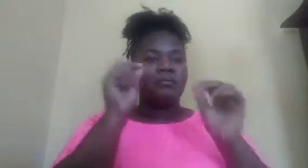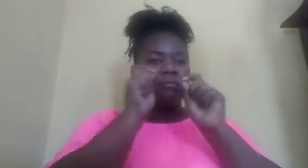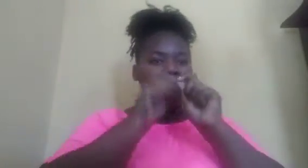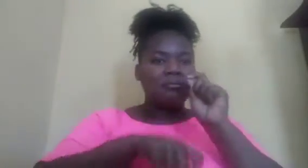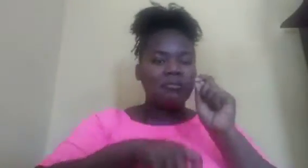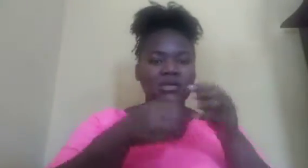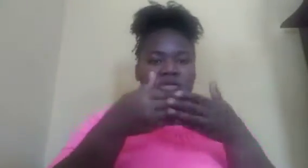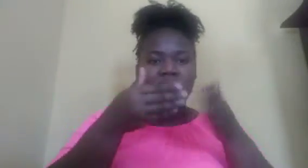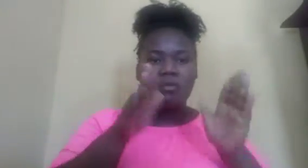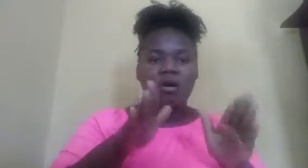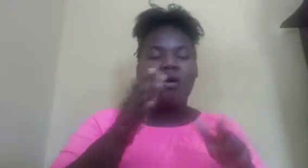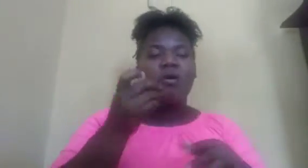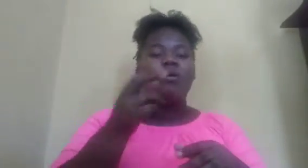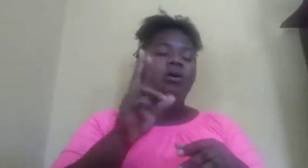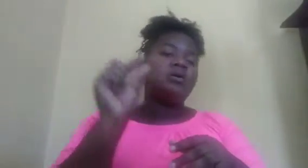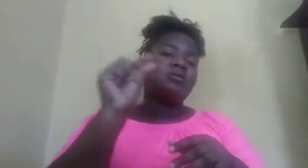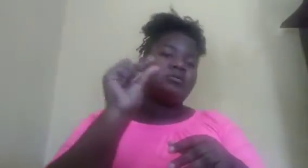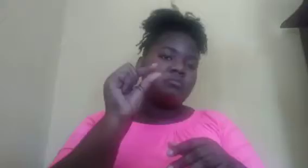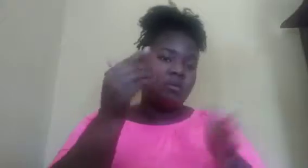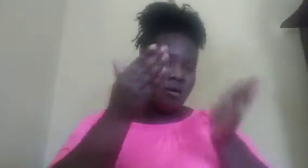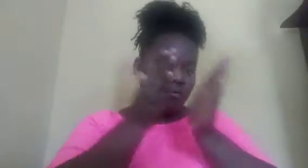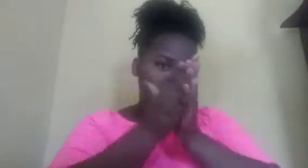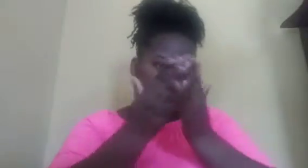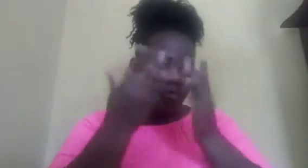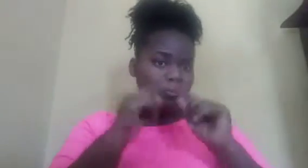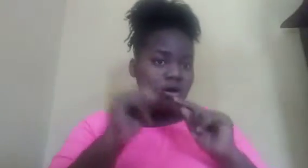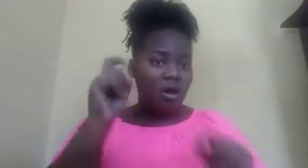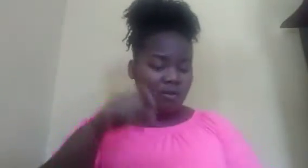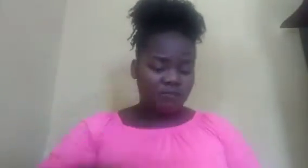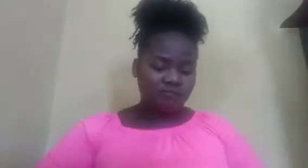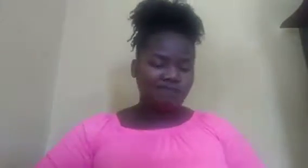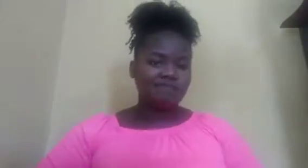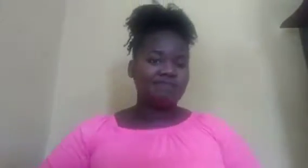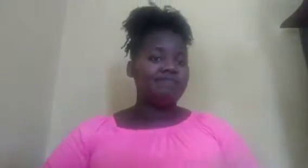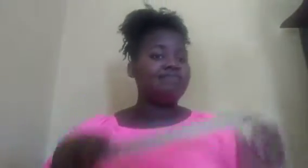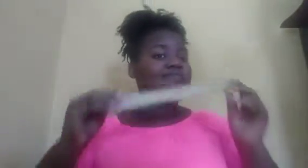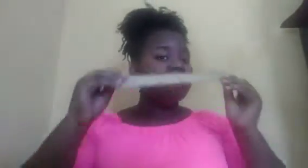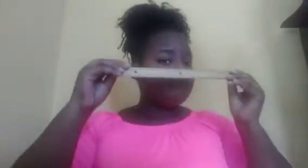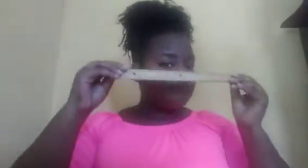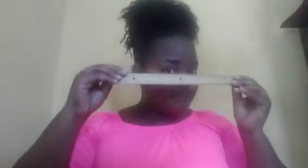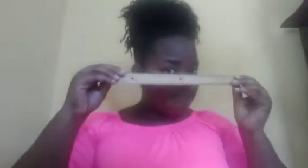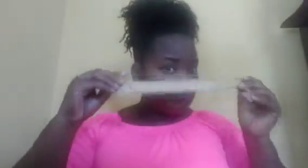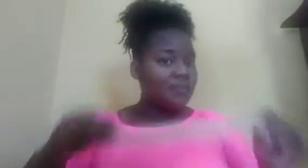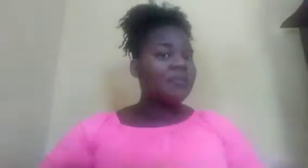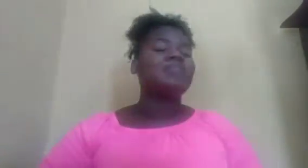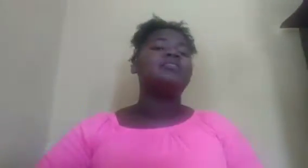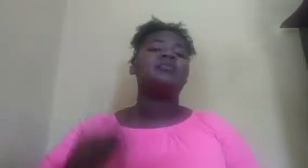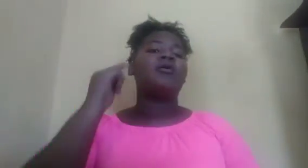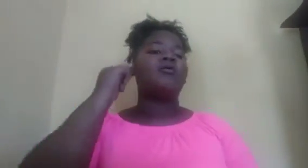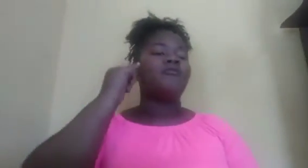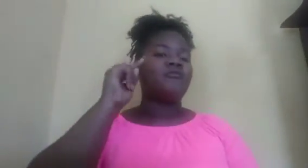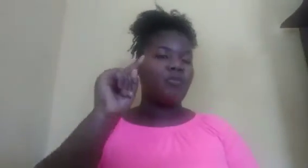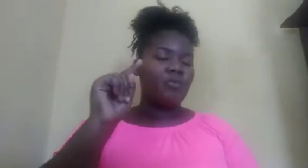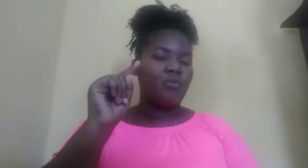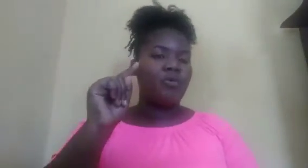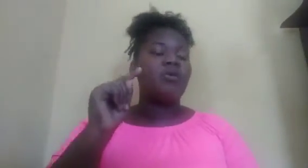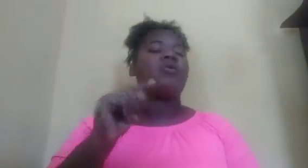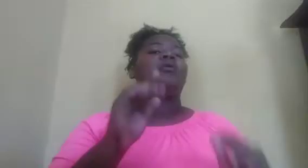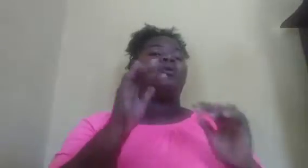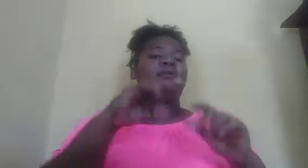for the matches box or the small book. But for this one, you have to use